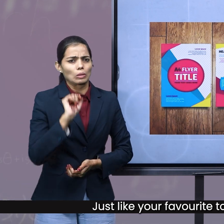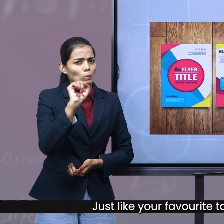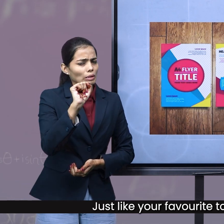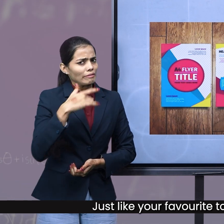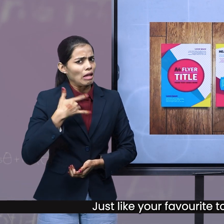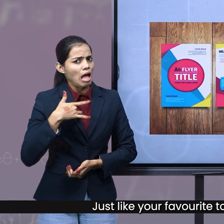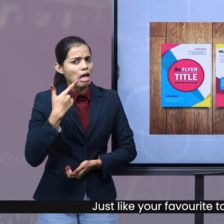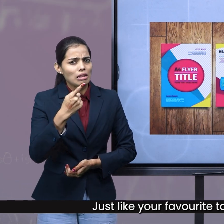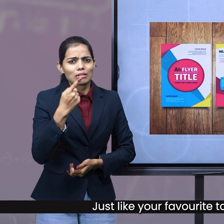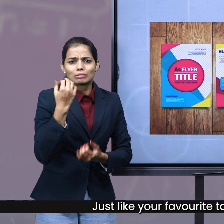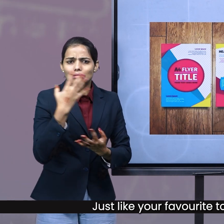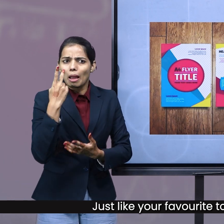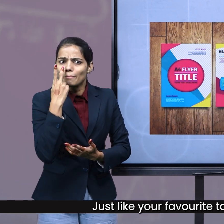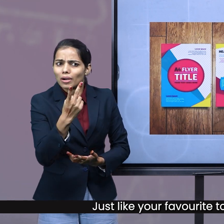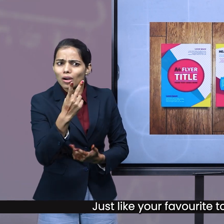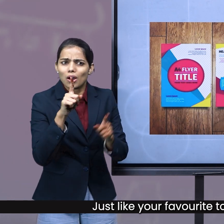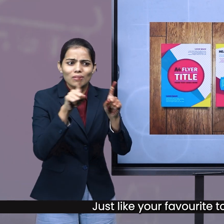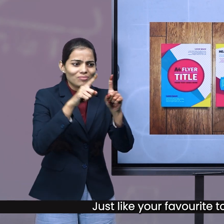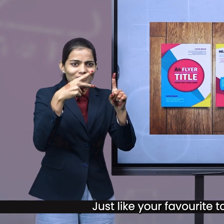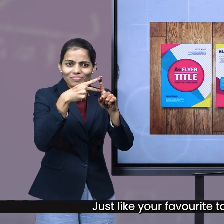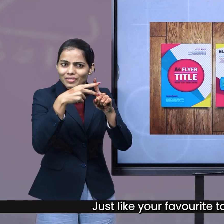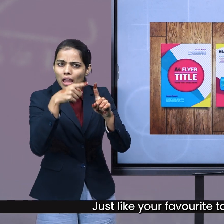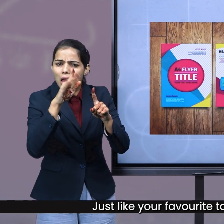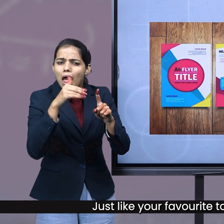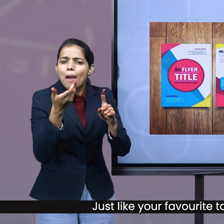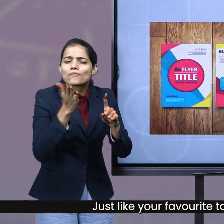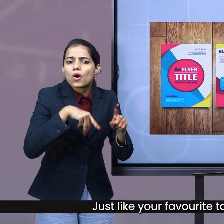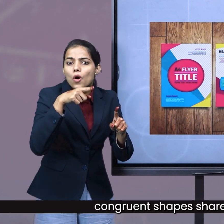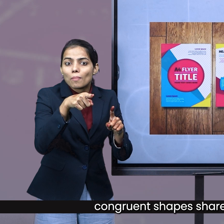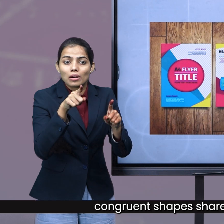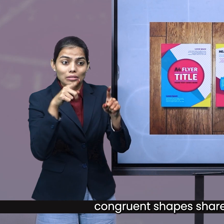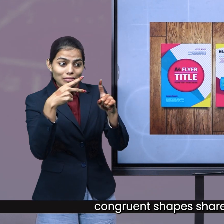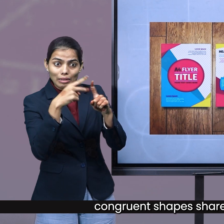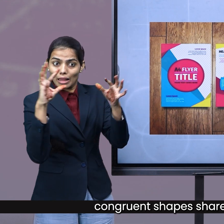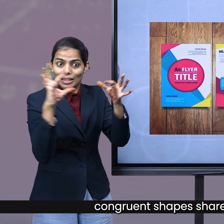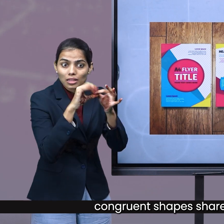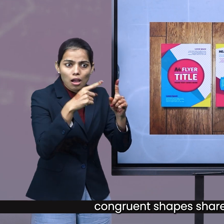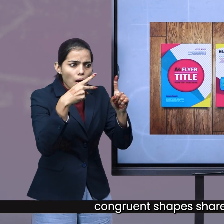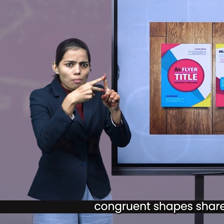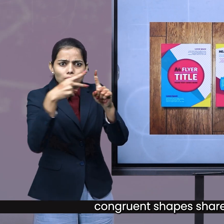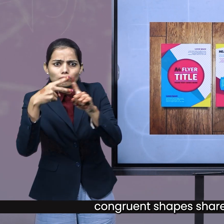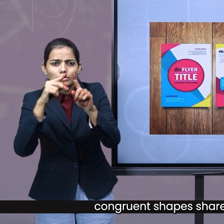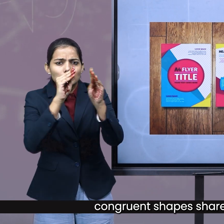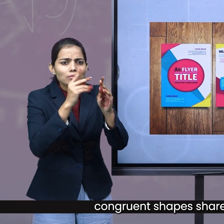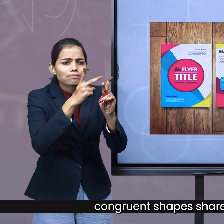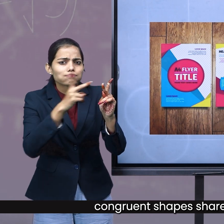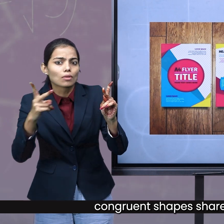Just like your favorite toys that come in pairs, congruent shapes share spatial relationship.